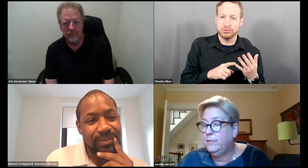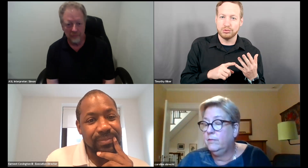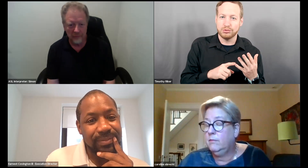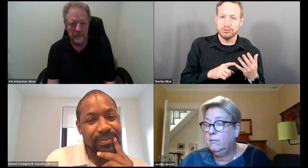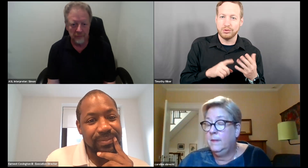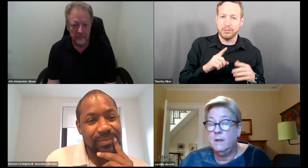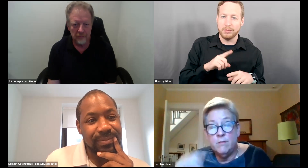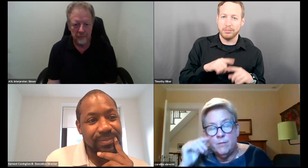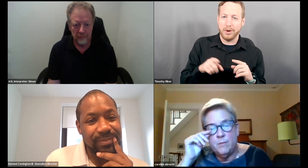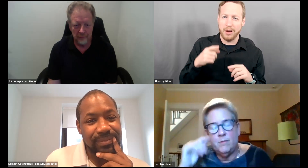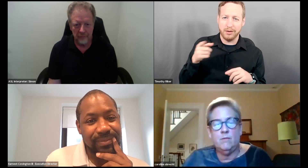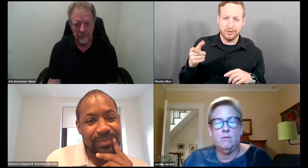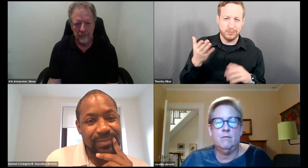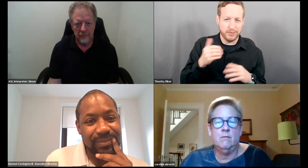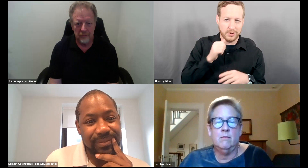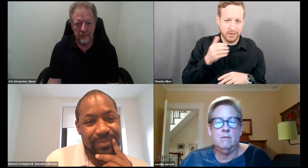Marthers.